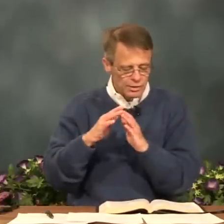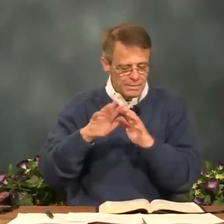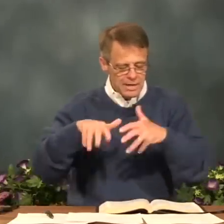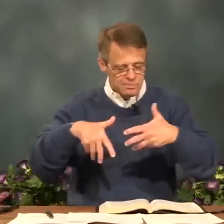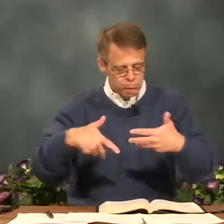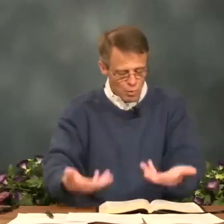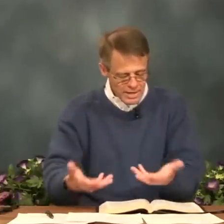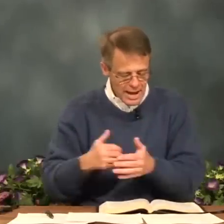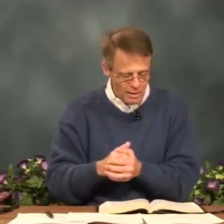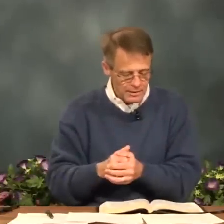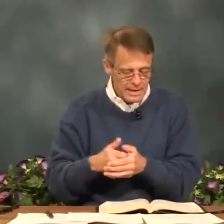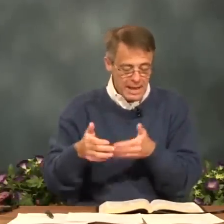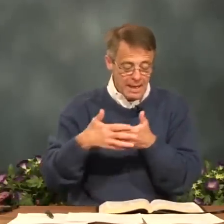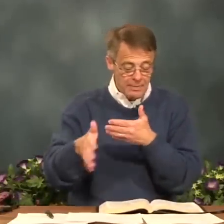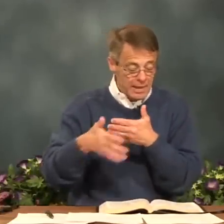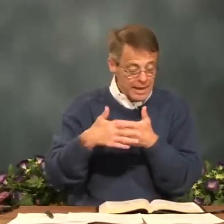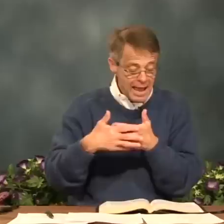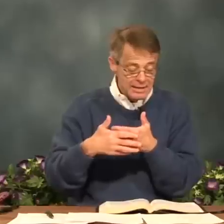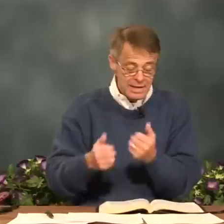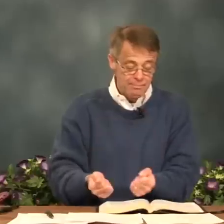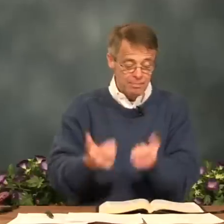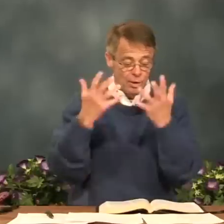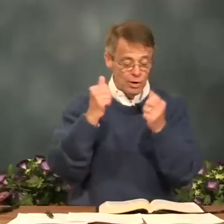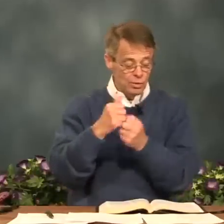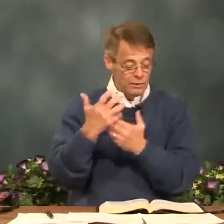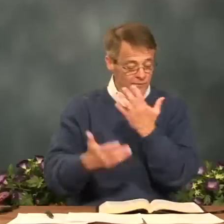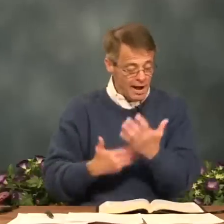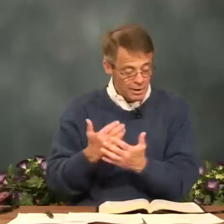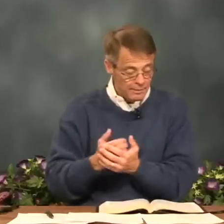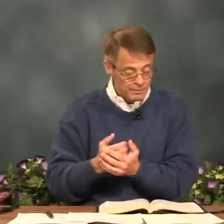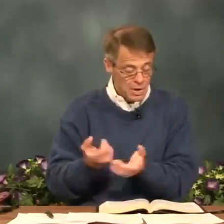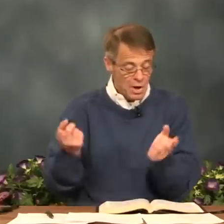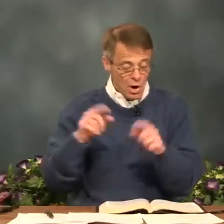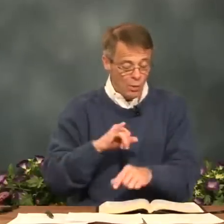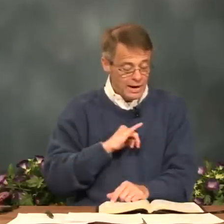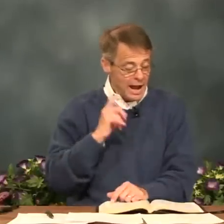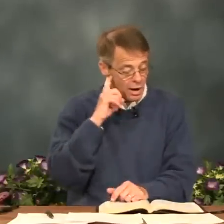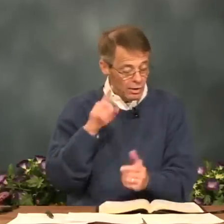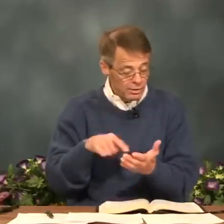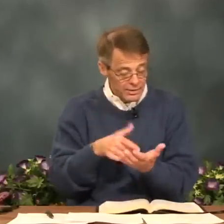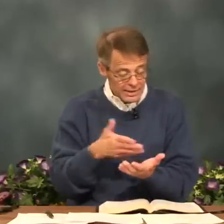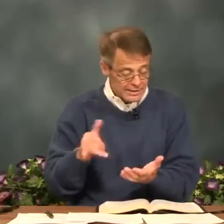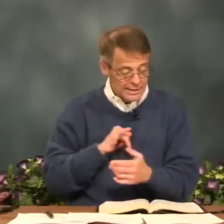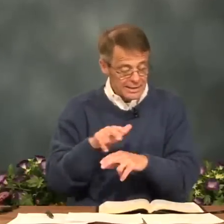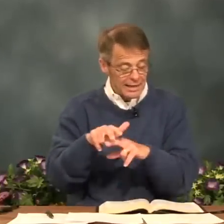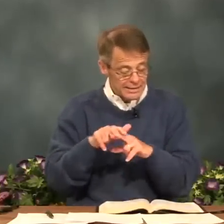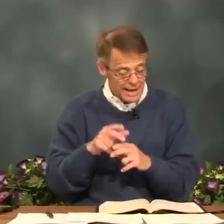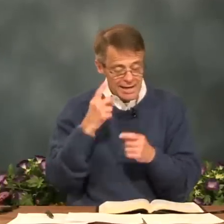Jerusalem is broken down. The gates have been burned with fire. When I heard these things, I sat